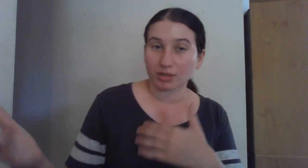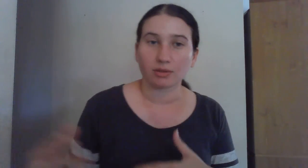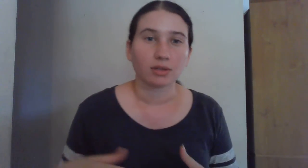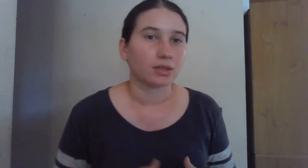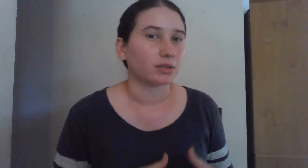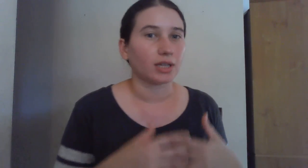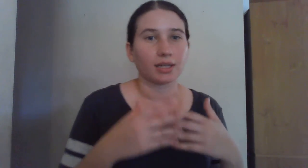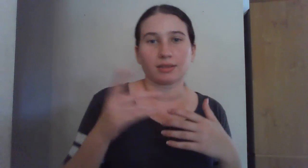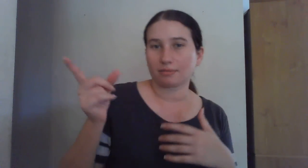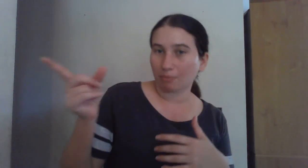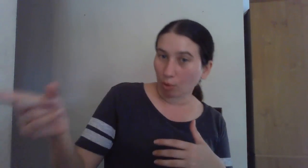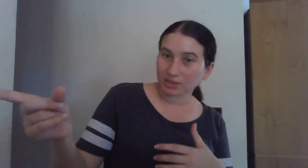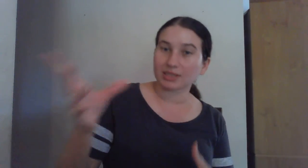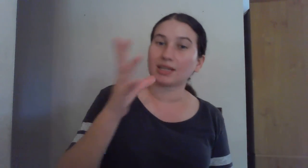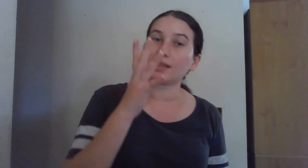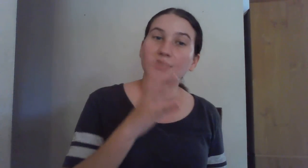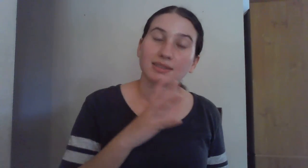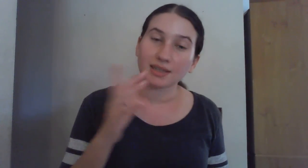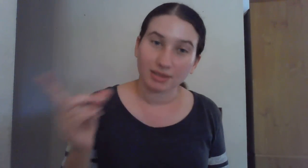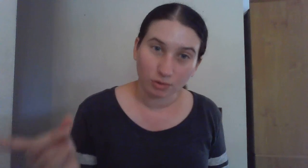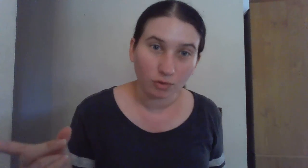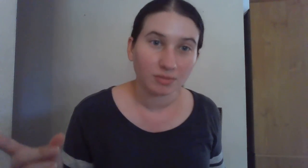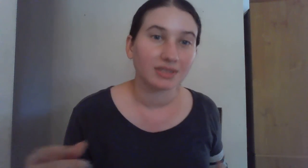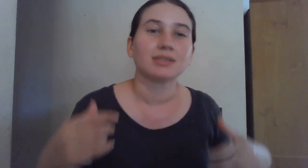pointing and then saying it's a woman,